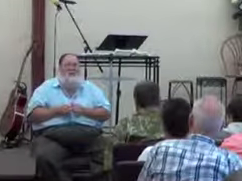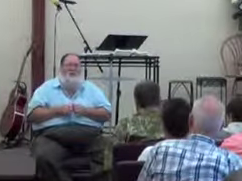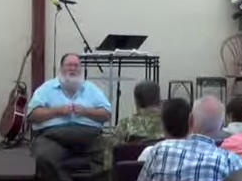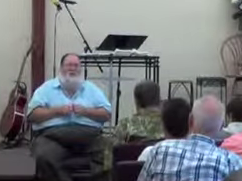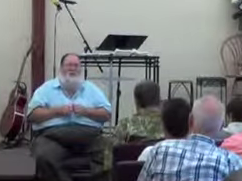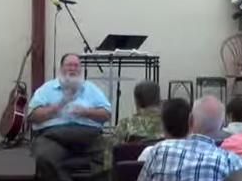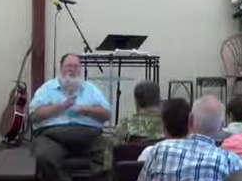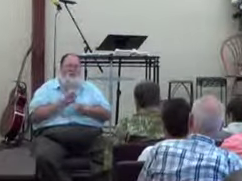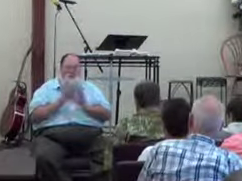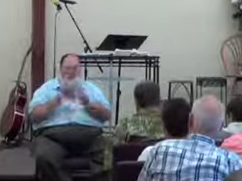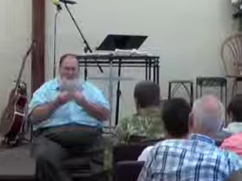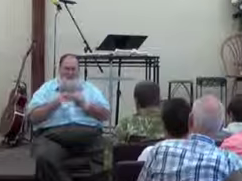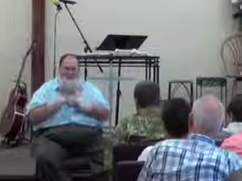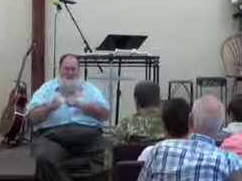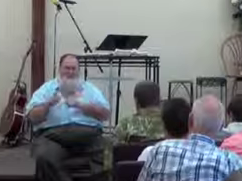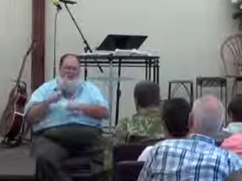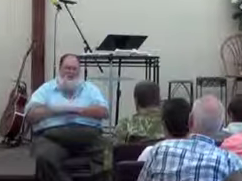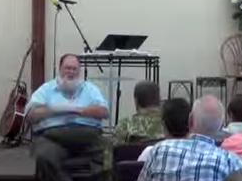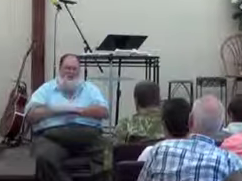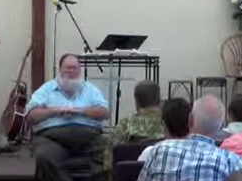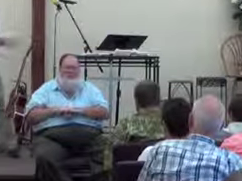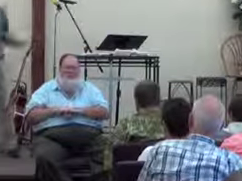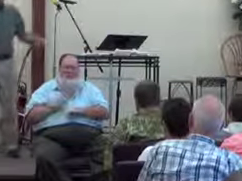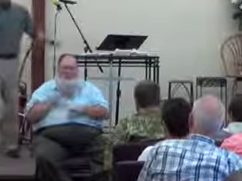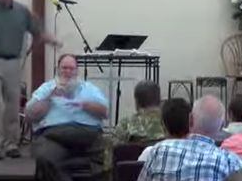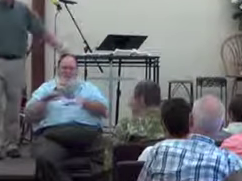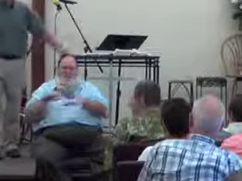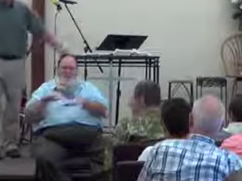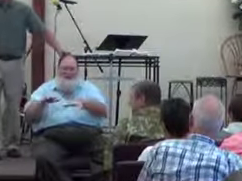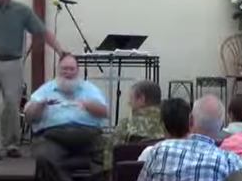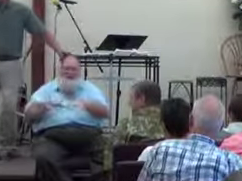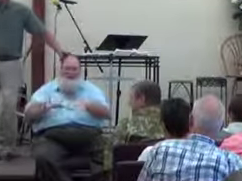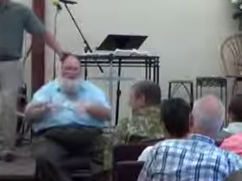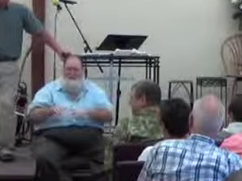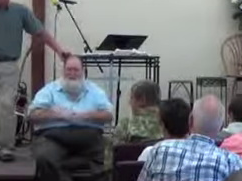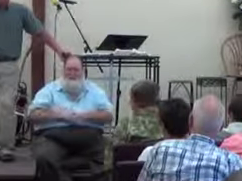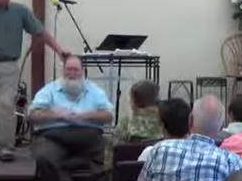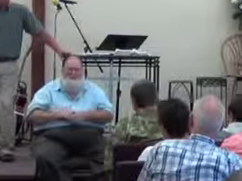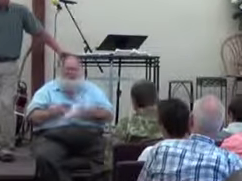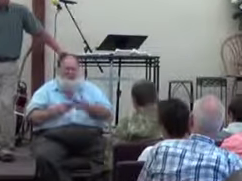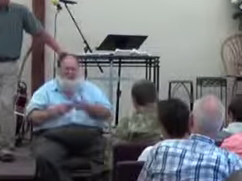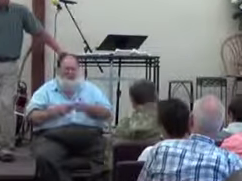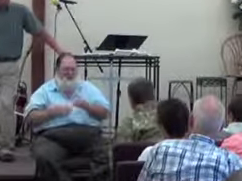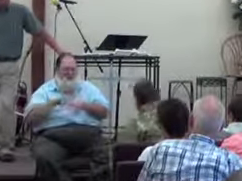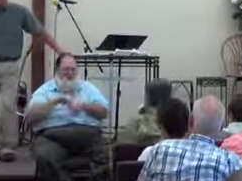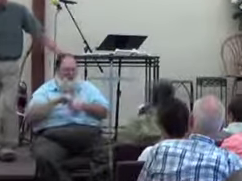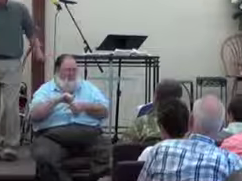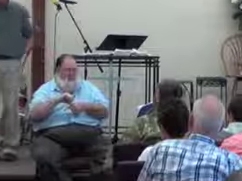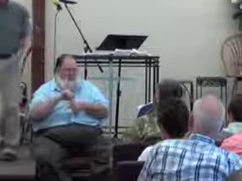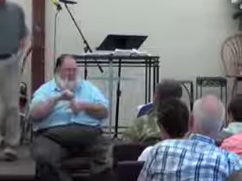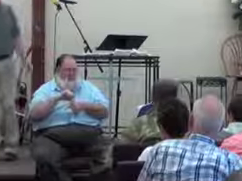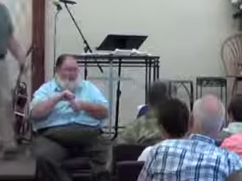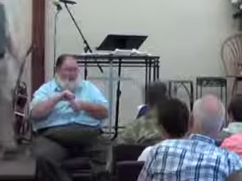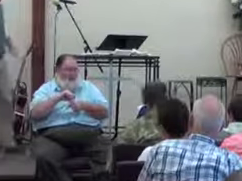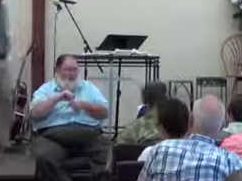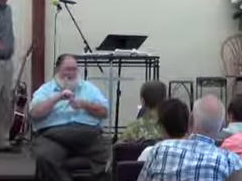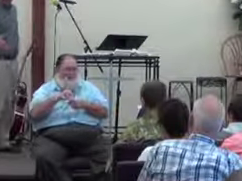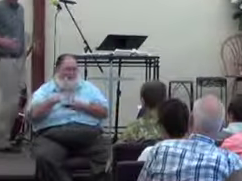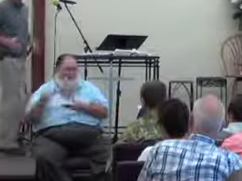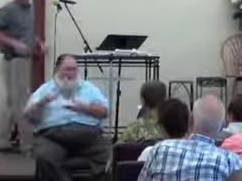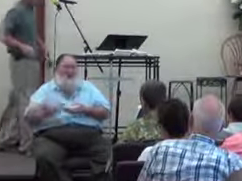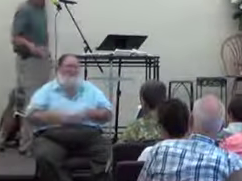That's another story. But it was fun. Chandler was saying stuff like day 27. They were